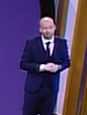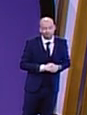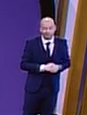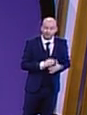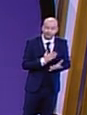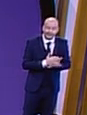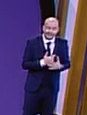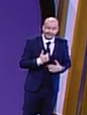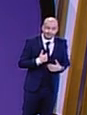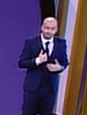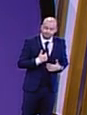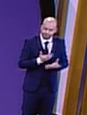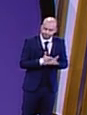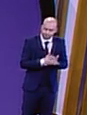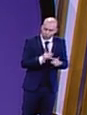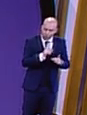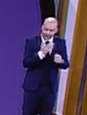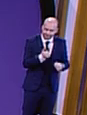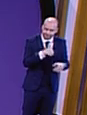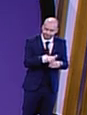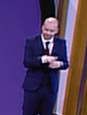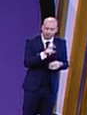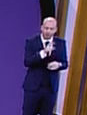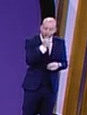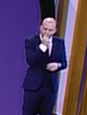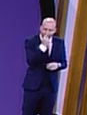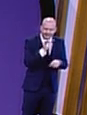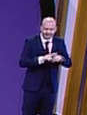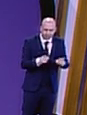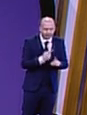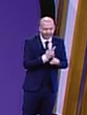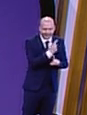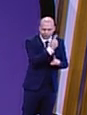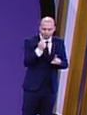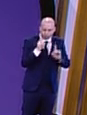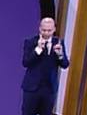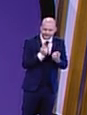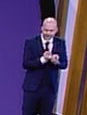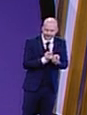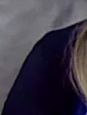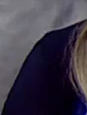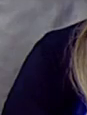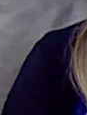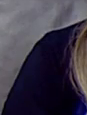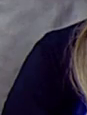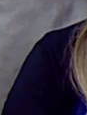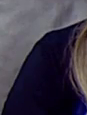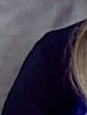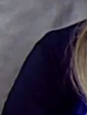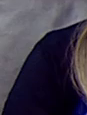mechanisms that are in place, but it could be different institution-wide. But I know that, again, I've supported a lot of people on the helpline who have dropped